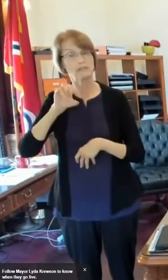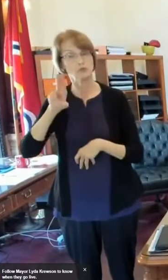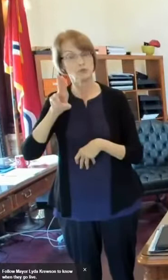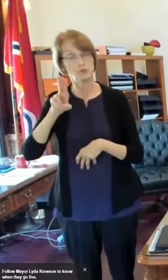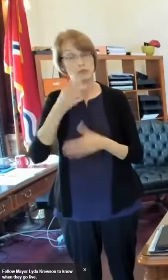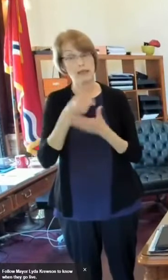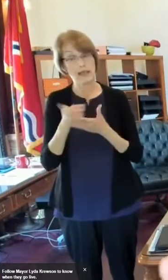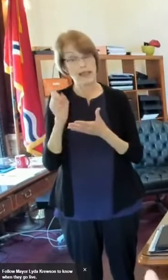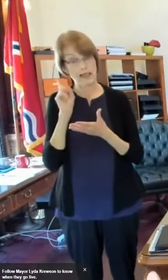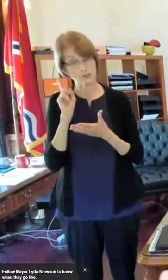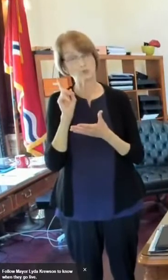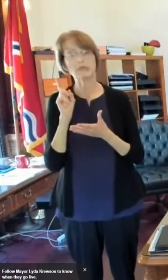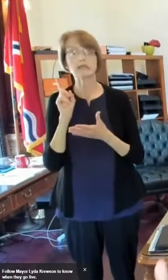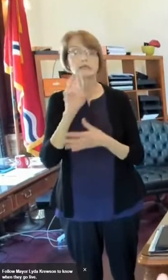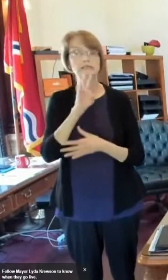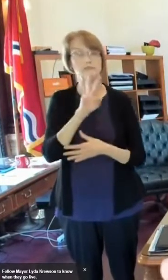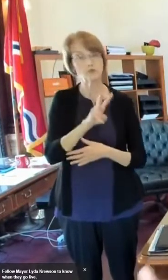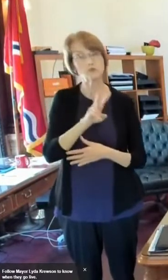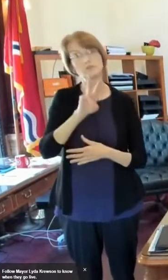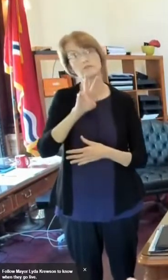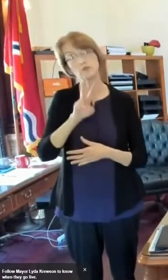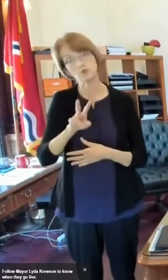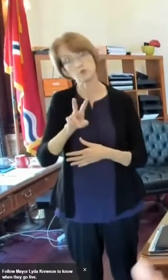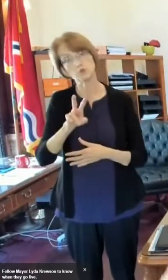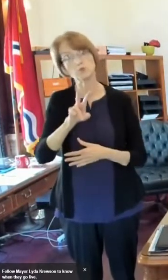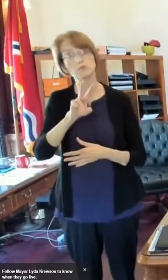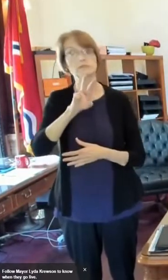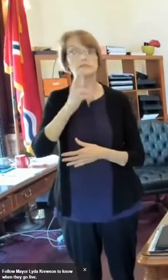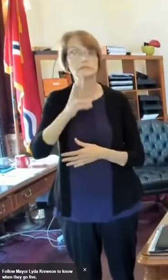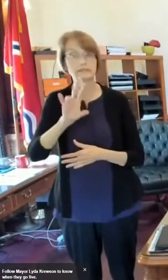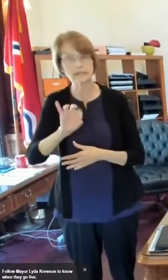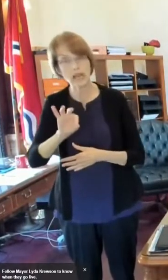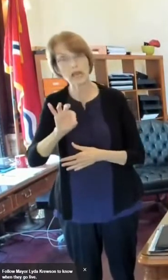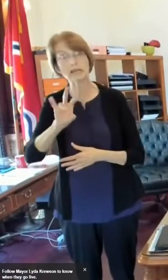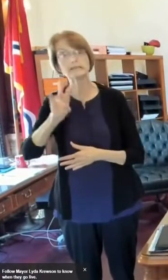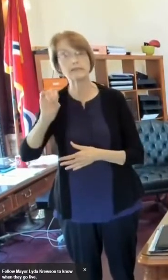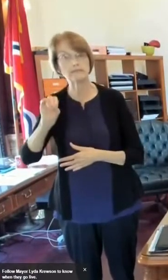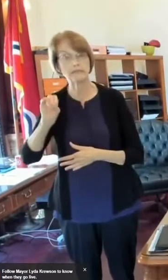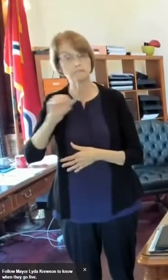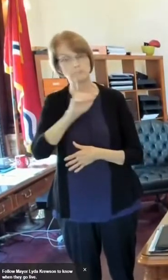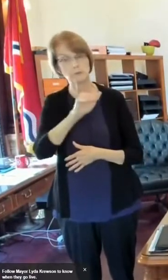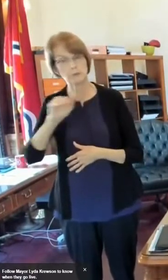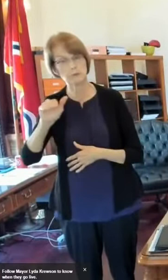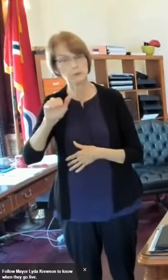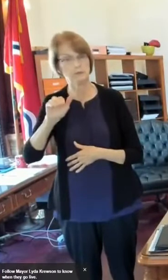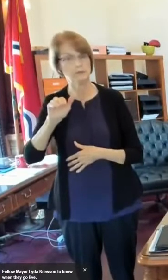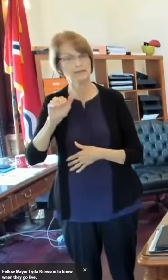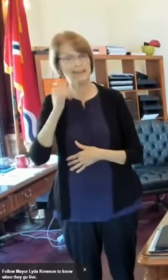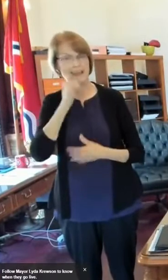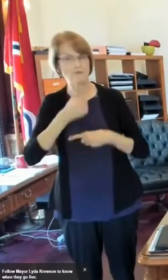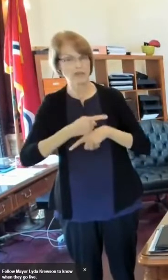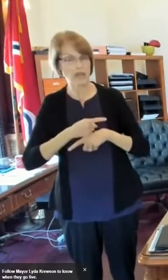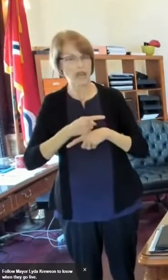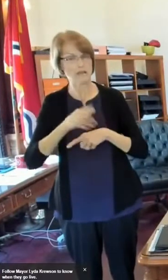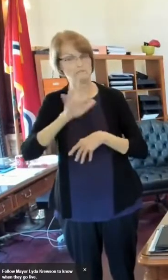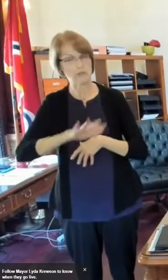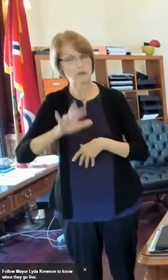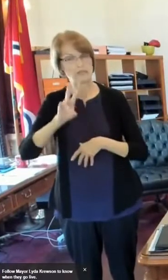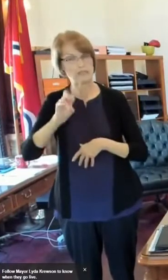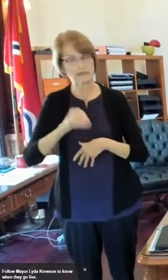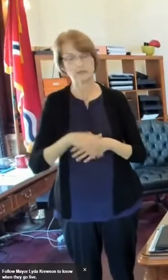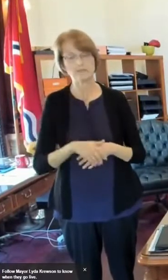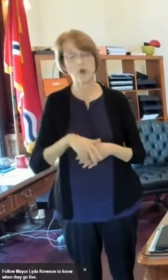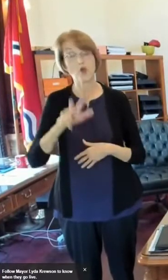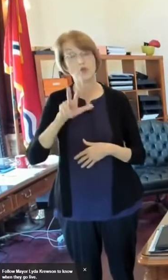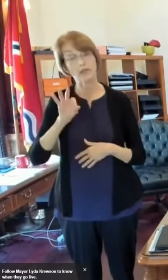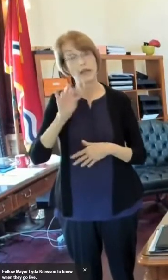past week, it's been 72, 70, 69, 70. So that's right around 70 every day. 39